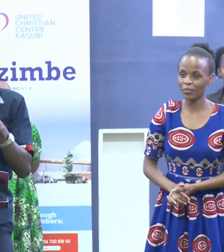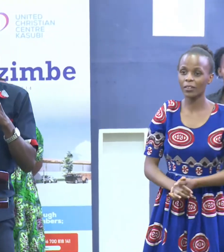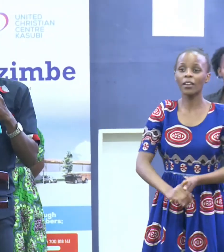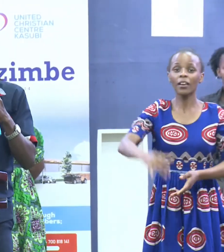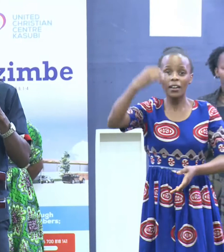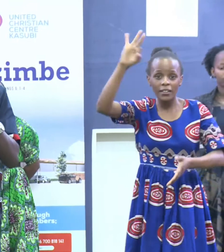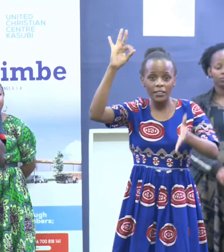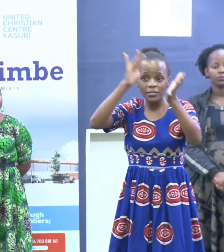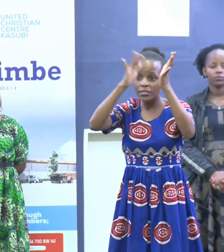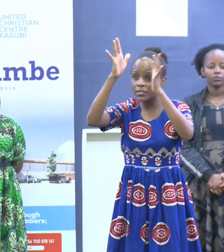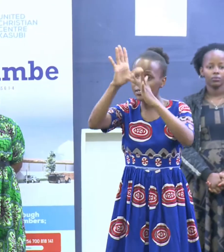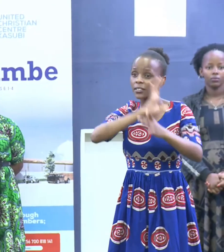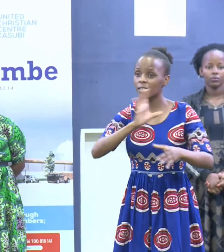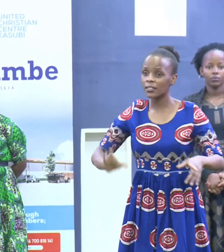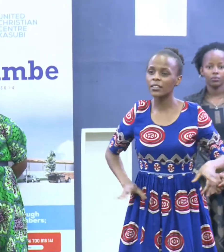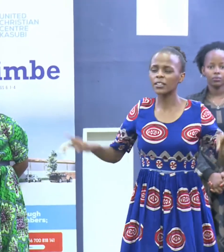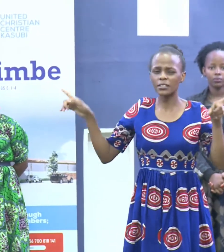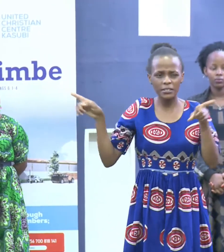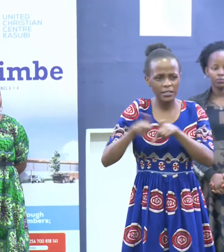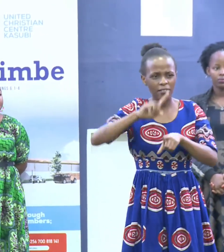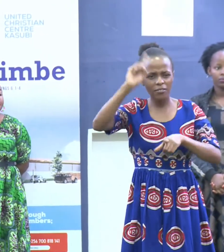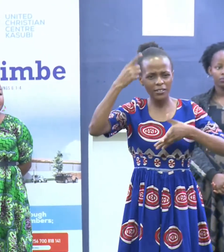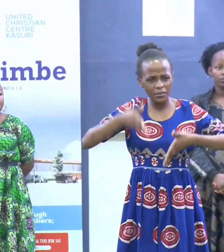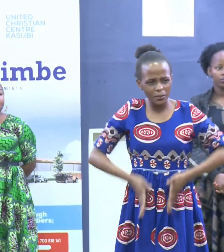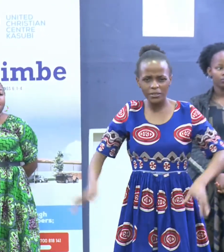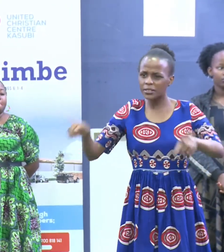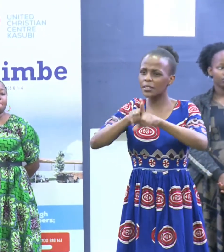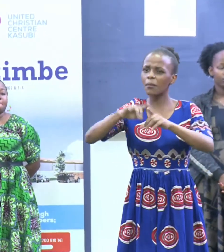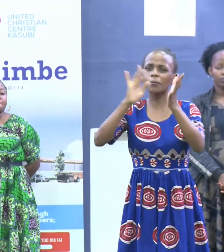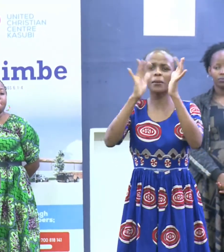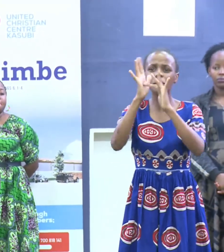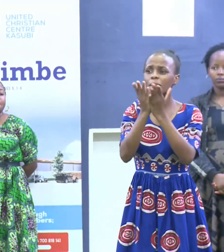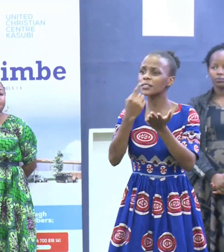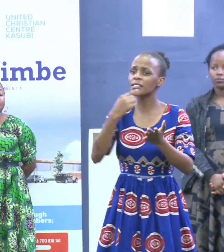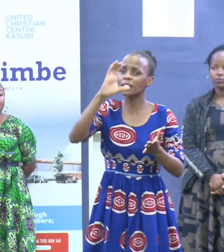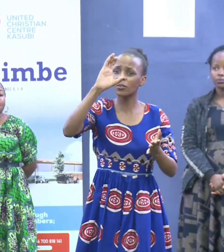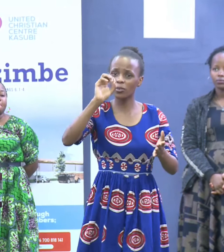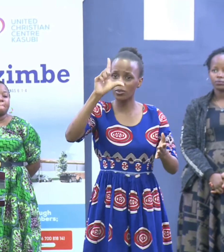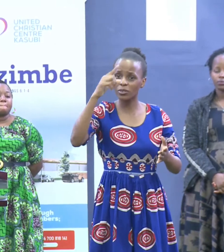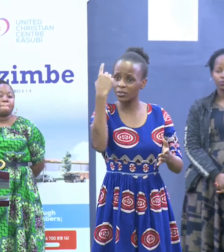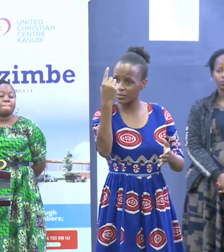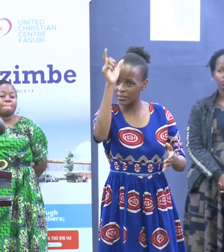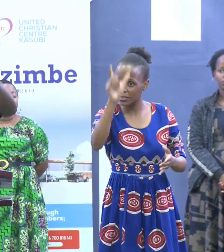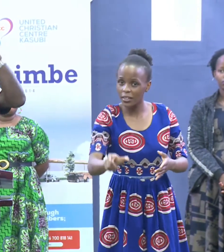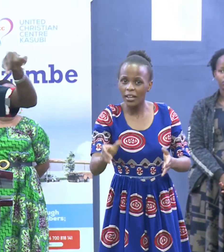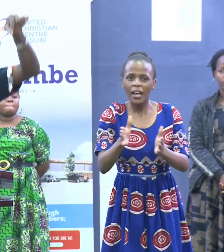If Jesus is the firstborn, just like Colossians 1 has told us.